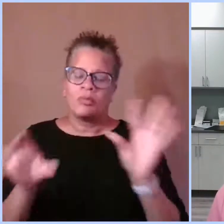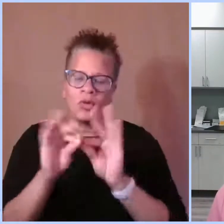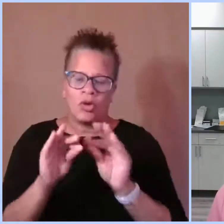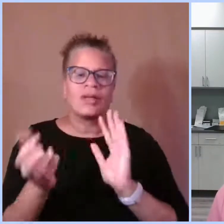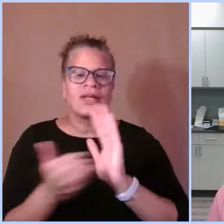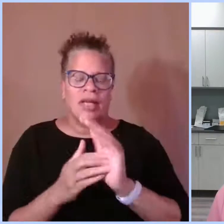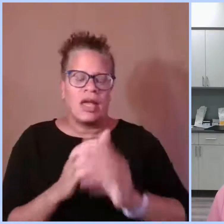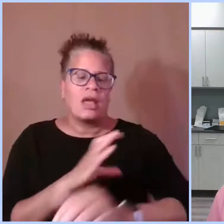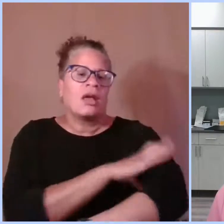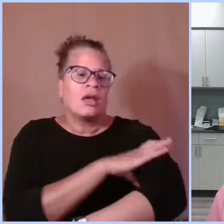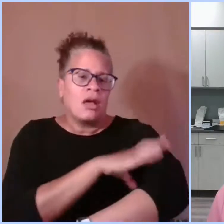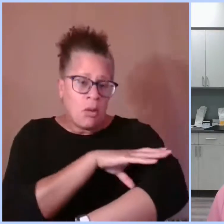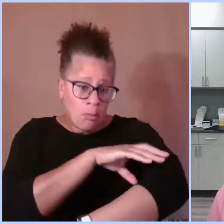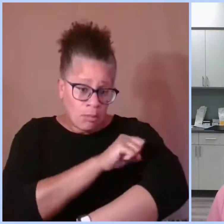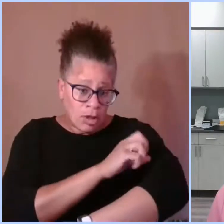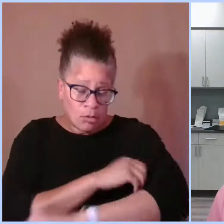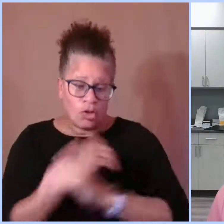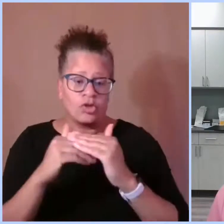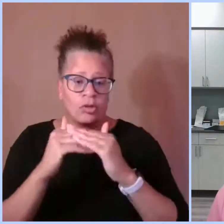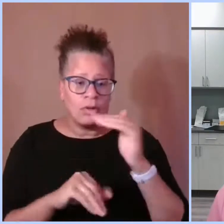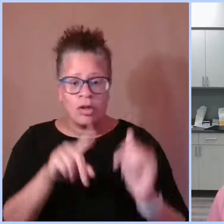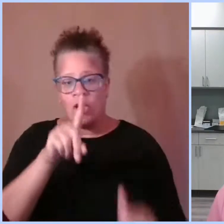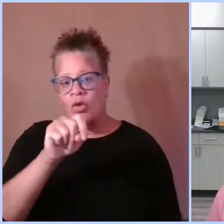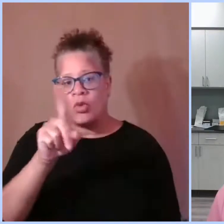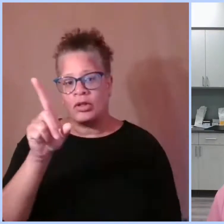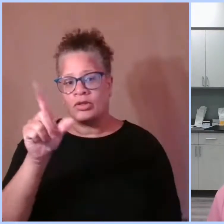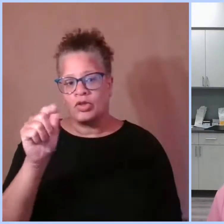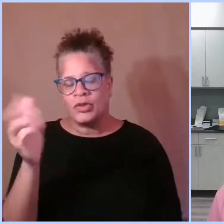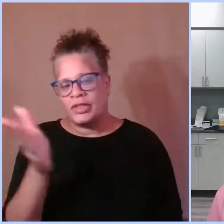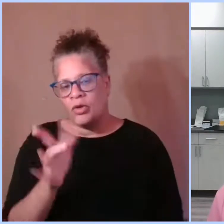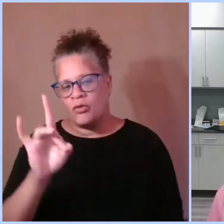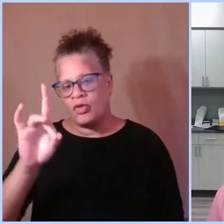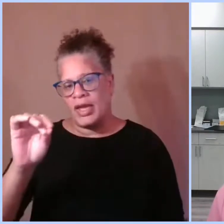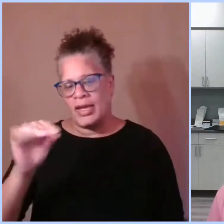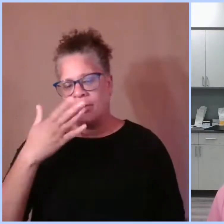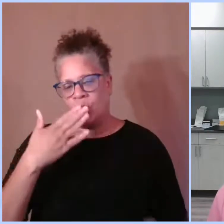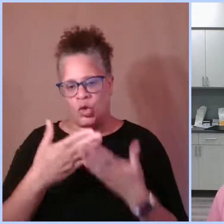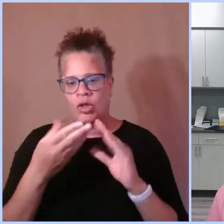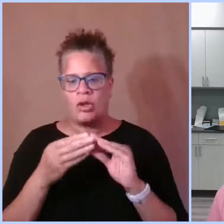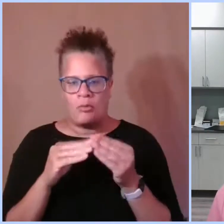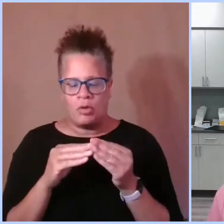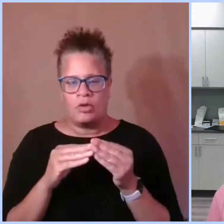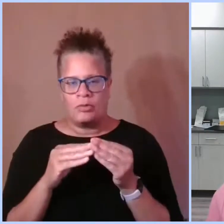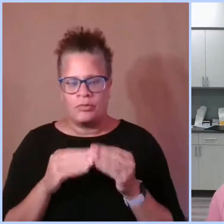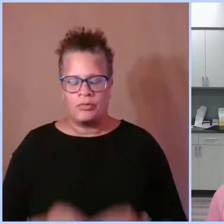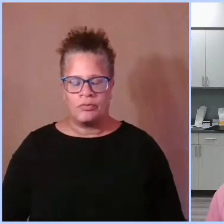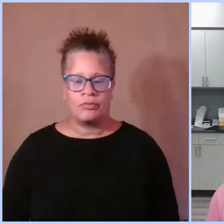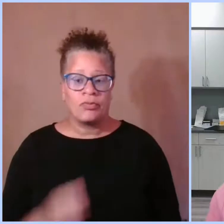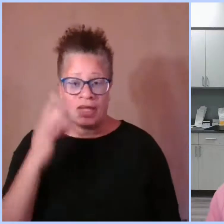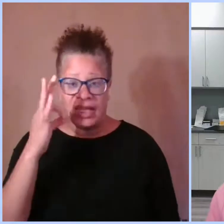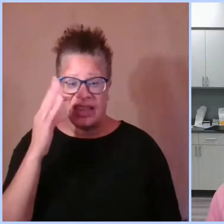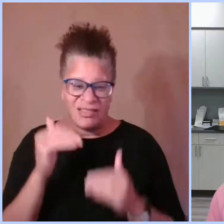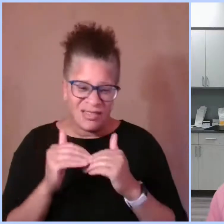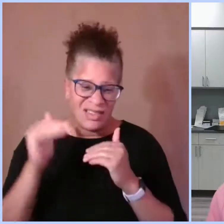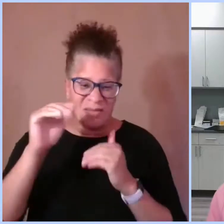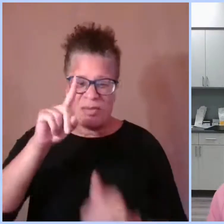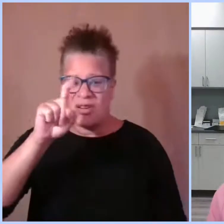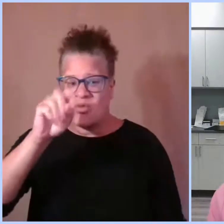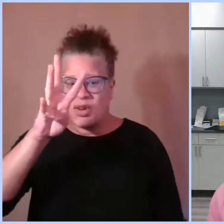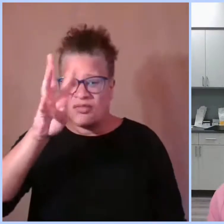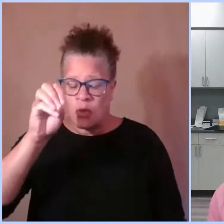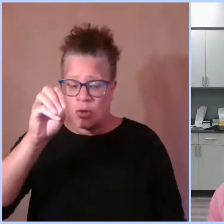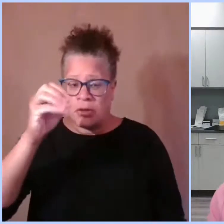ideally be below 120 over 80. If it's above